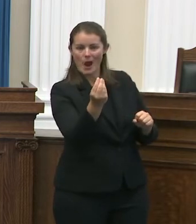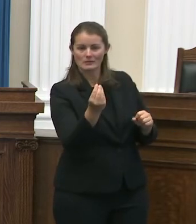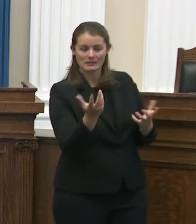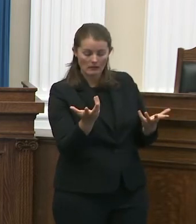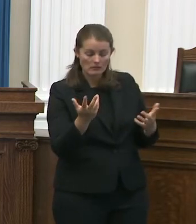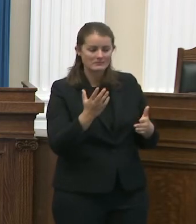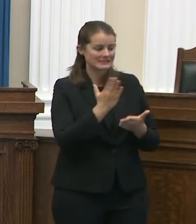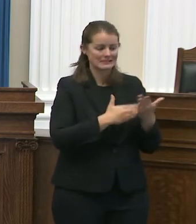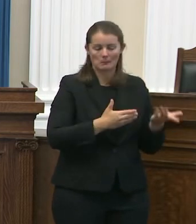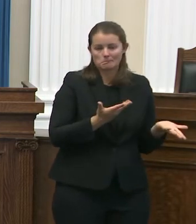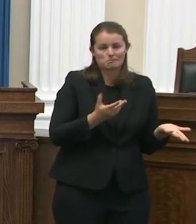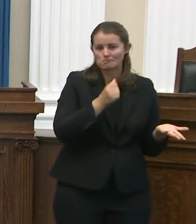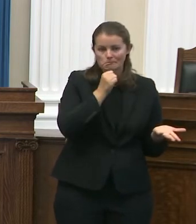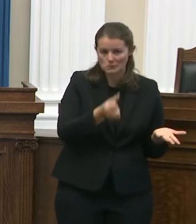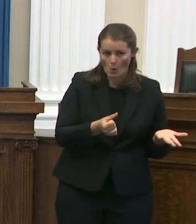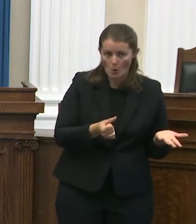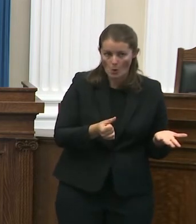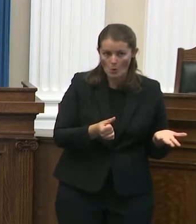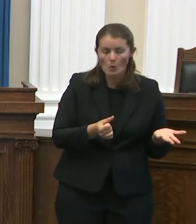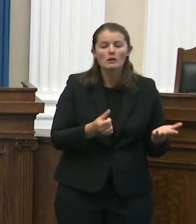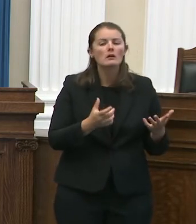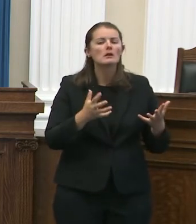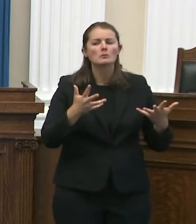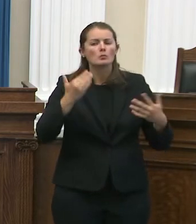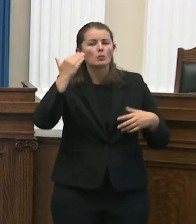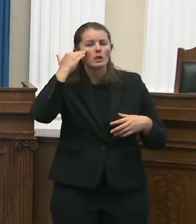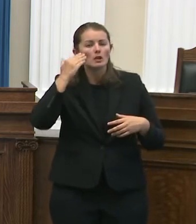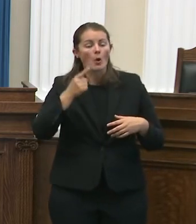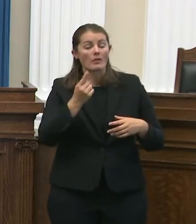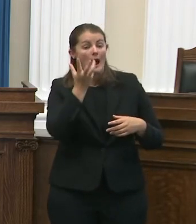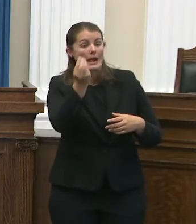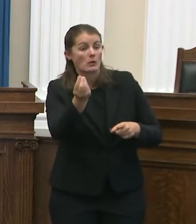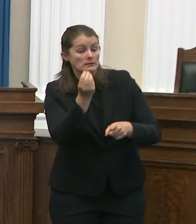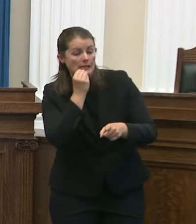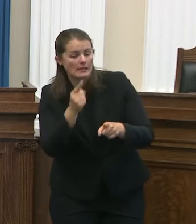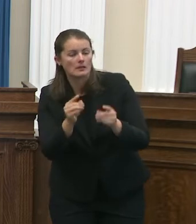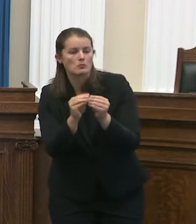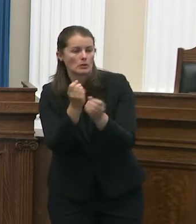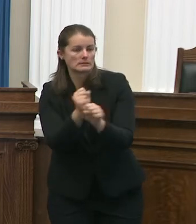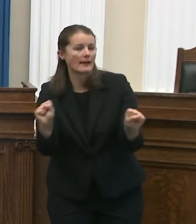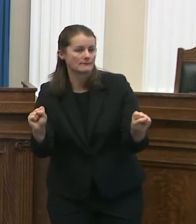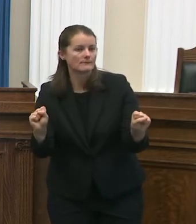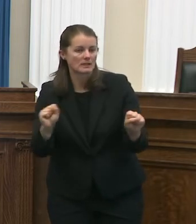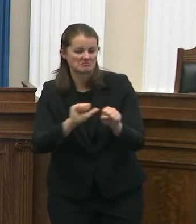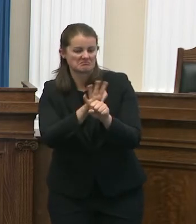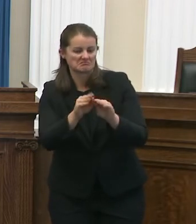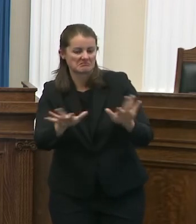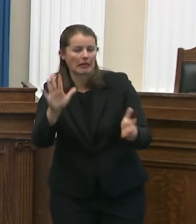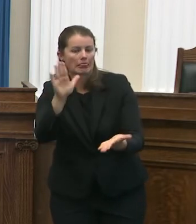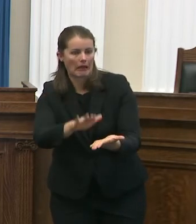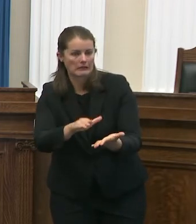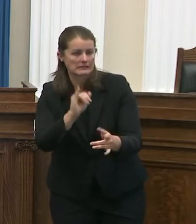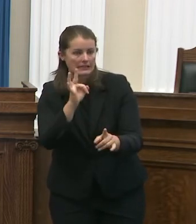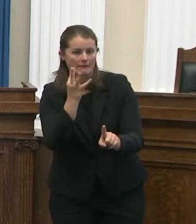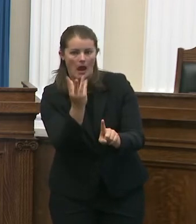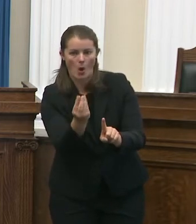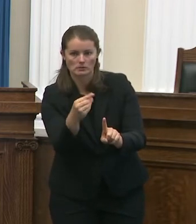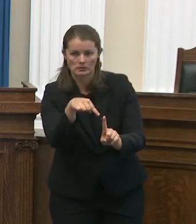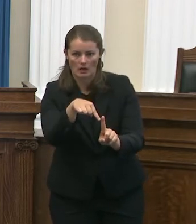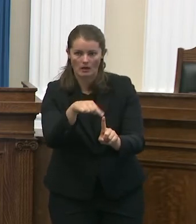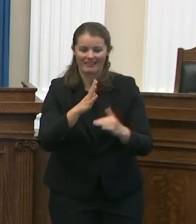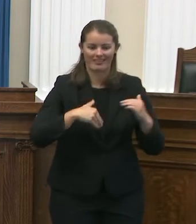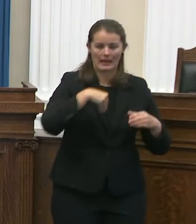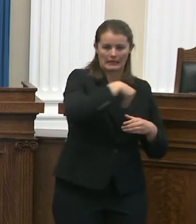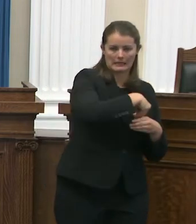been proven that it's safer than indoor dining. And I ask them to advise their local health districts or business license departments if, in fact, they can serve